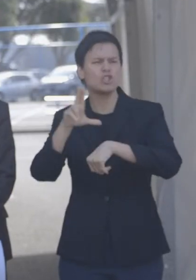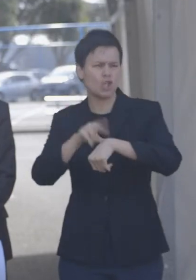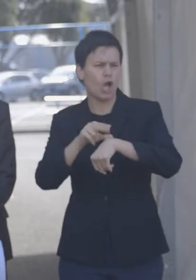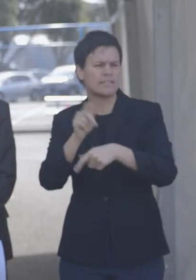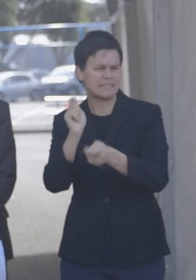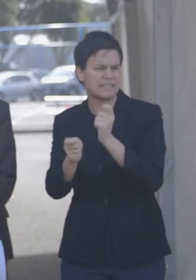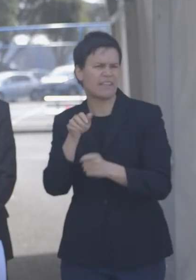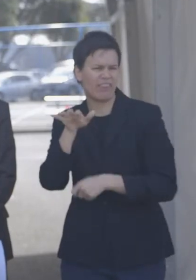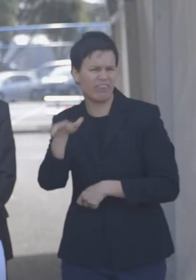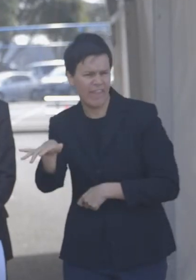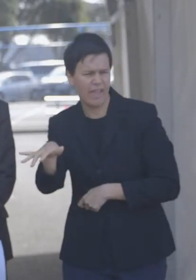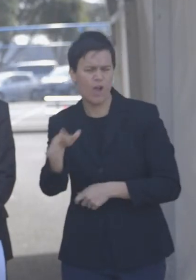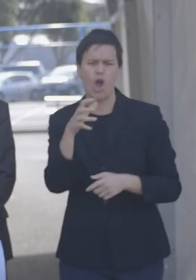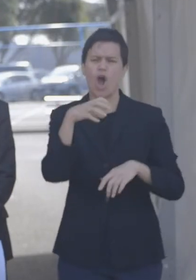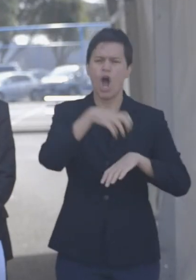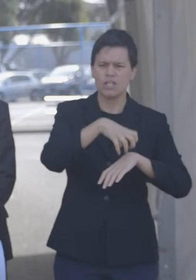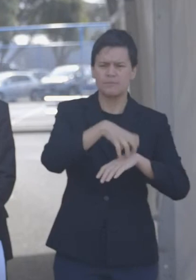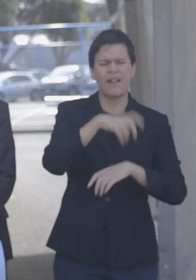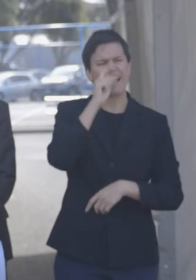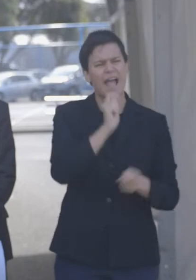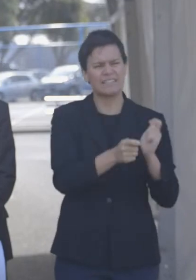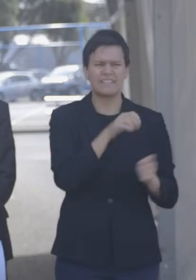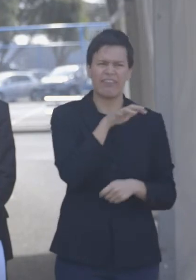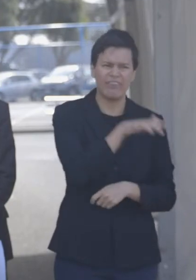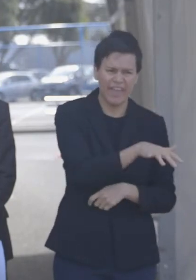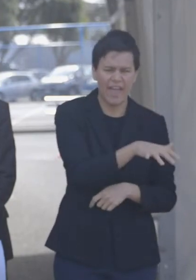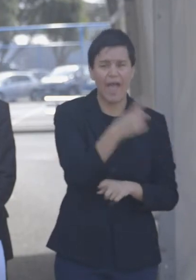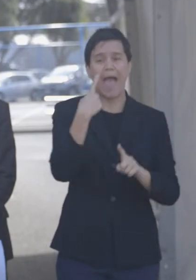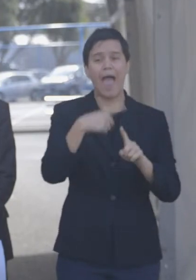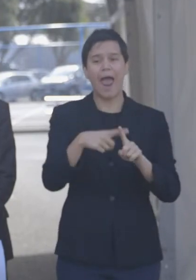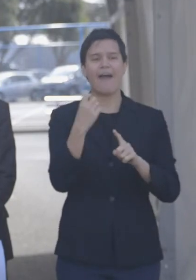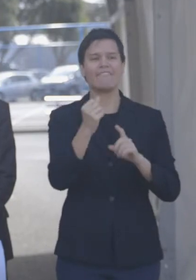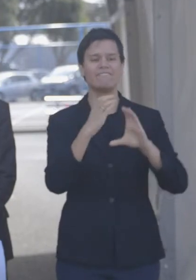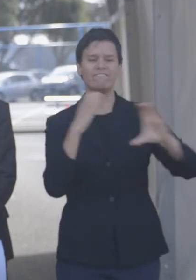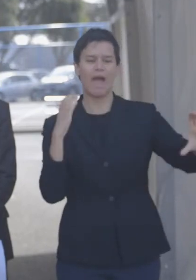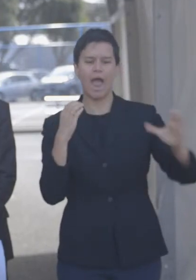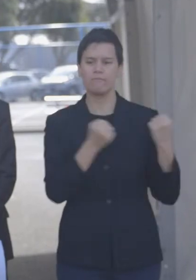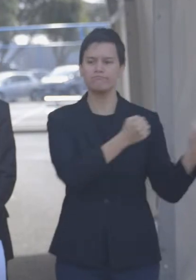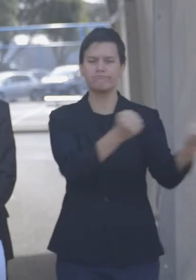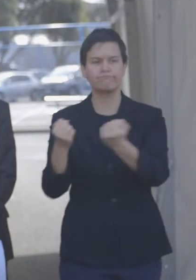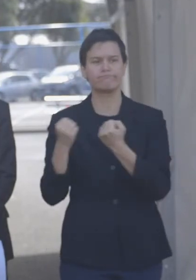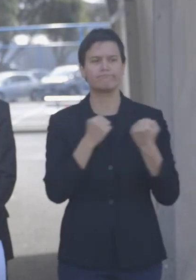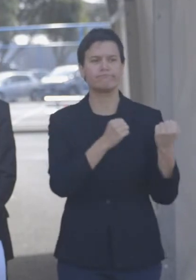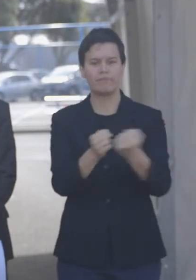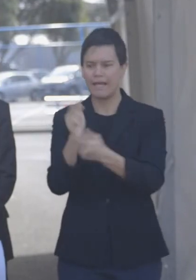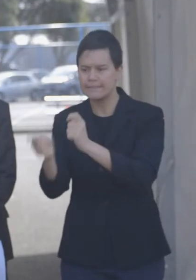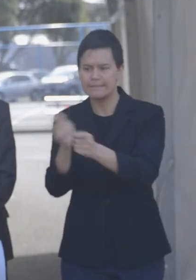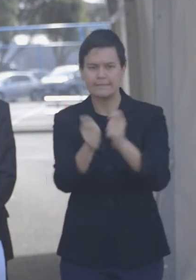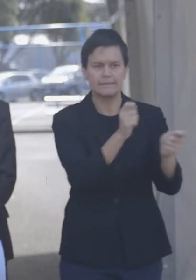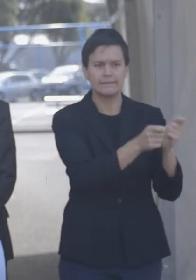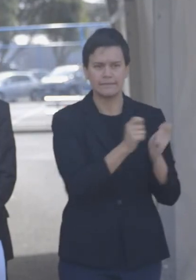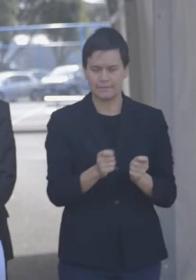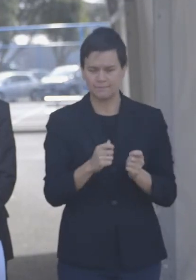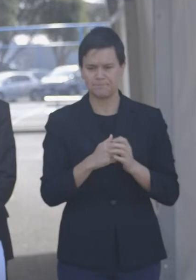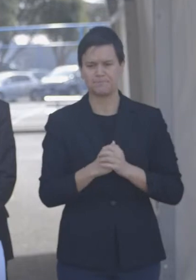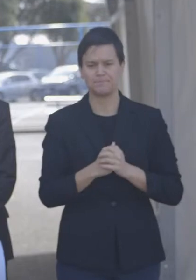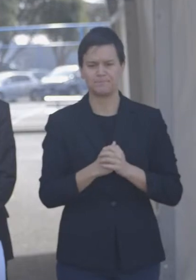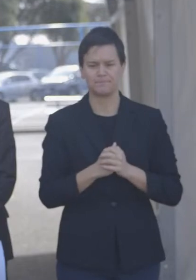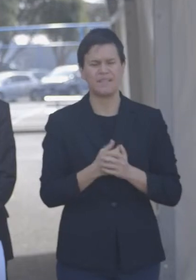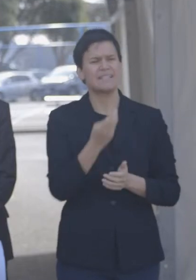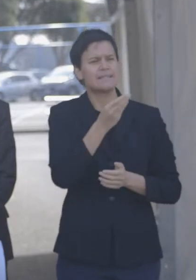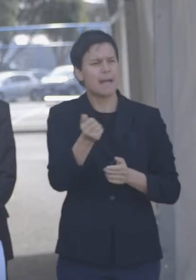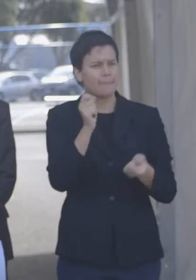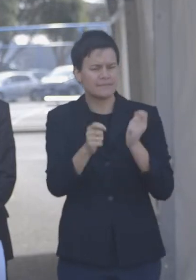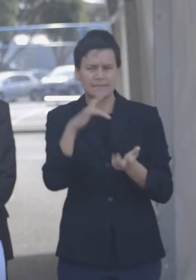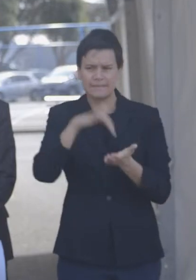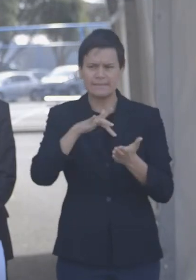the height of the testing process. We still have all of that infrastructure available to us. There are currently a smaller number of CBACs,